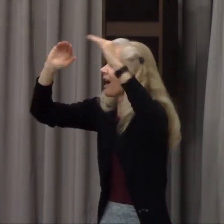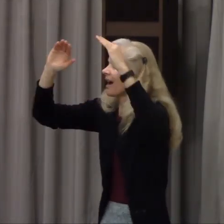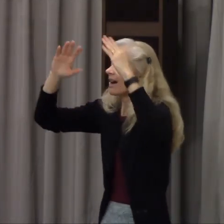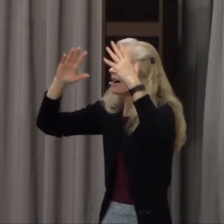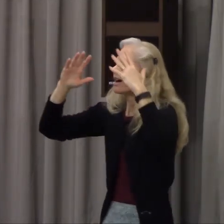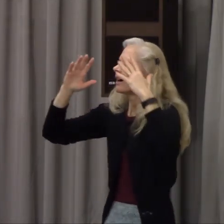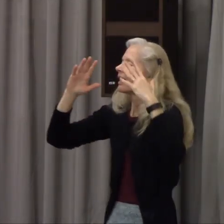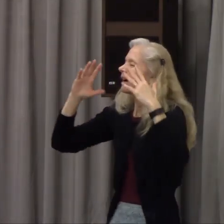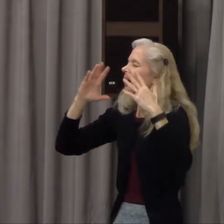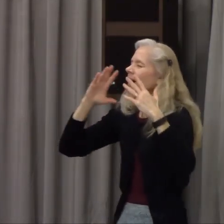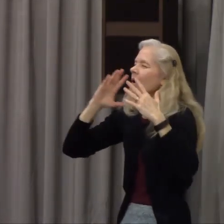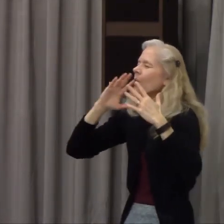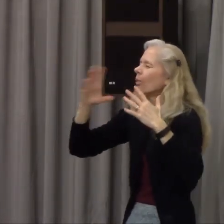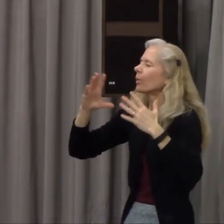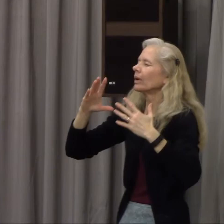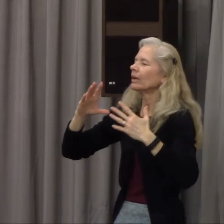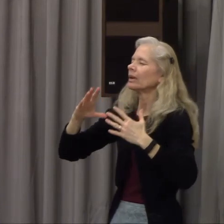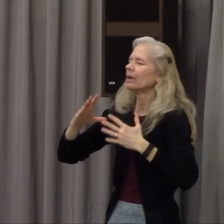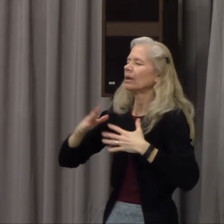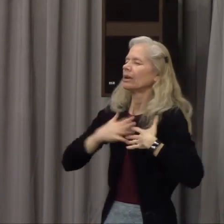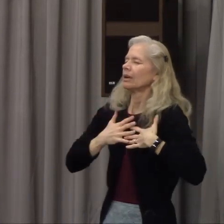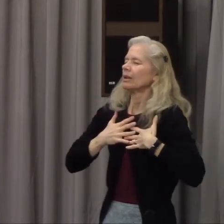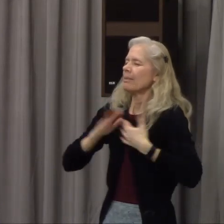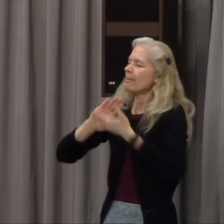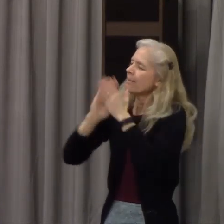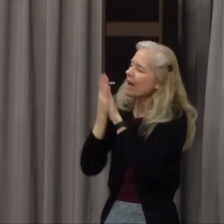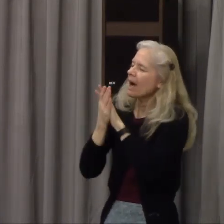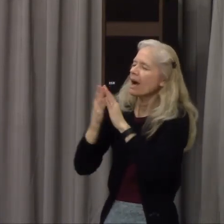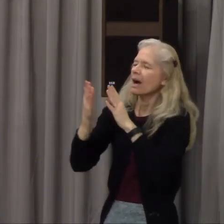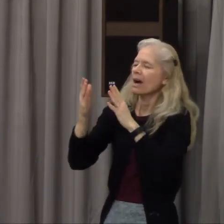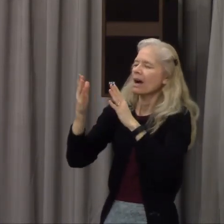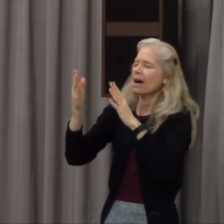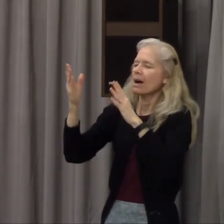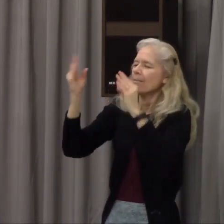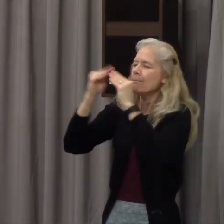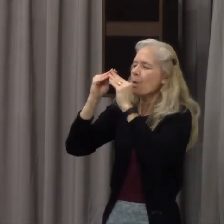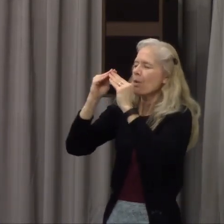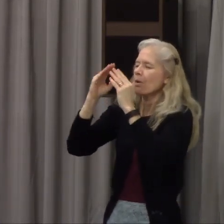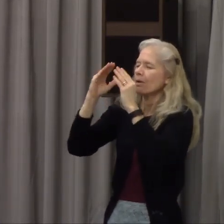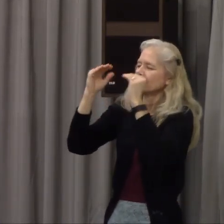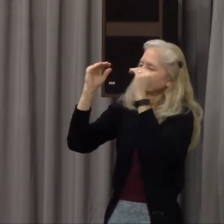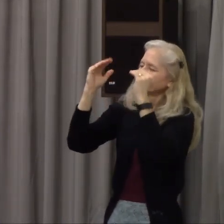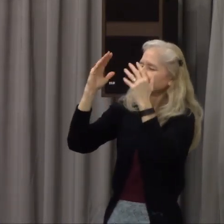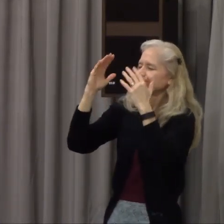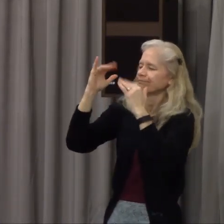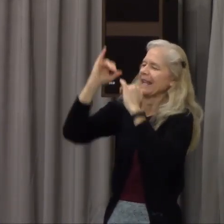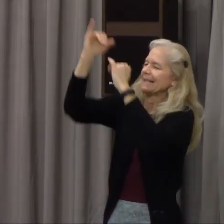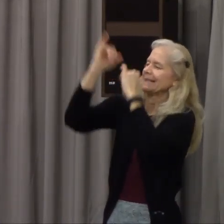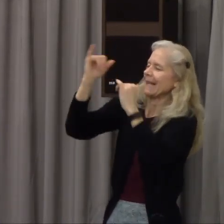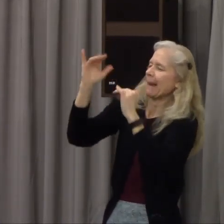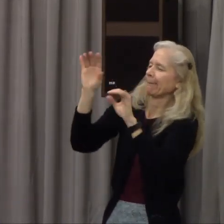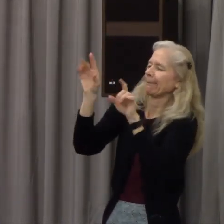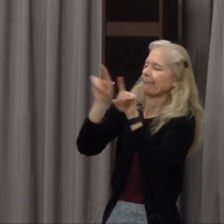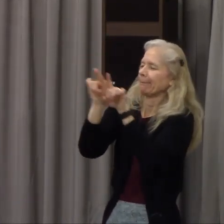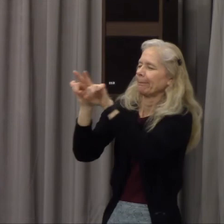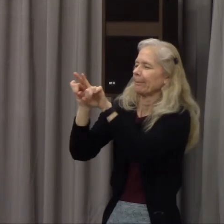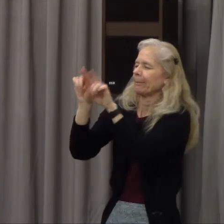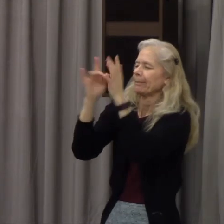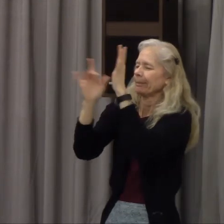as fullness of joy. And our joy is forevermore. And we'll be with you. And I pray you help us to share the